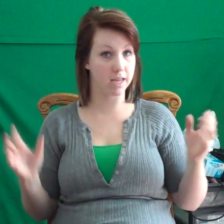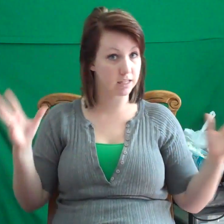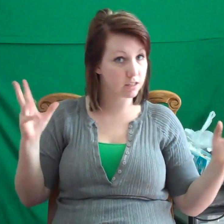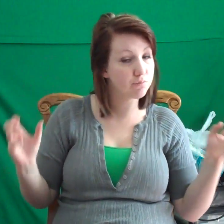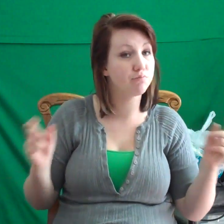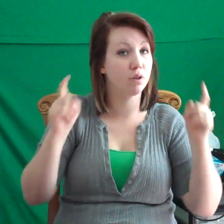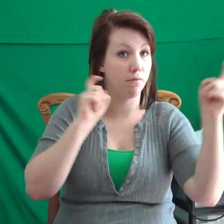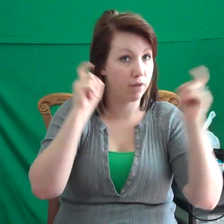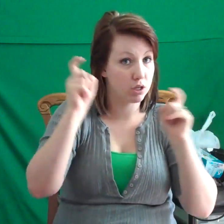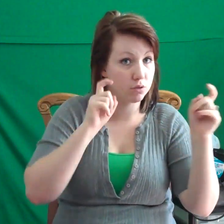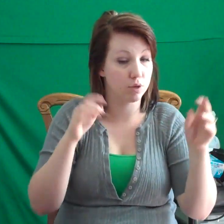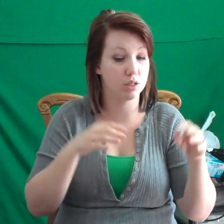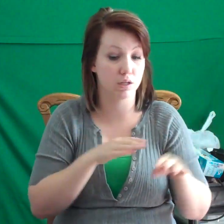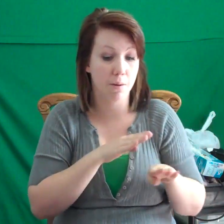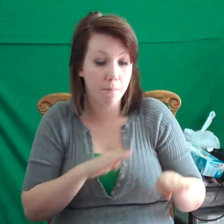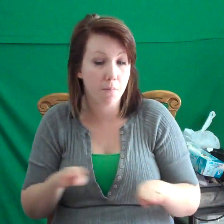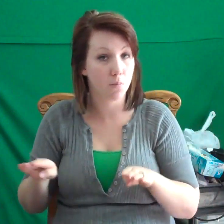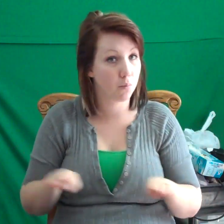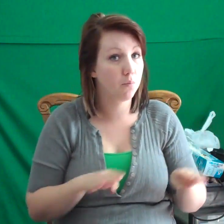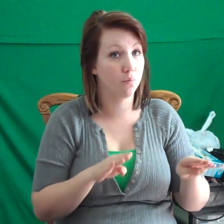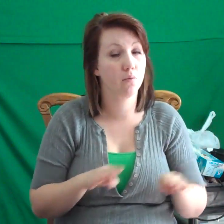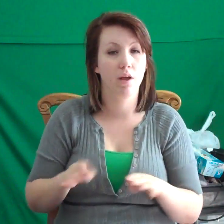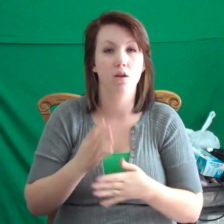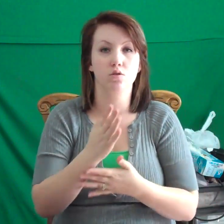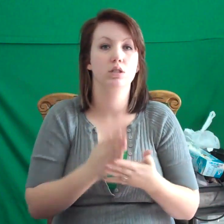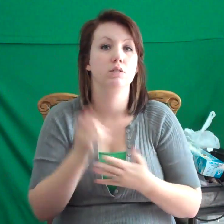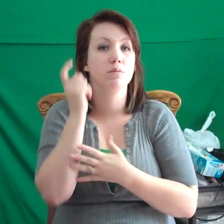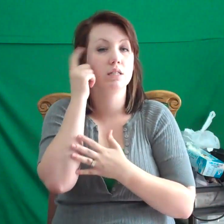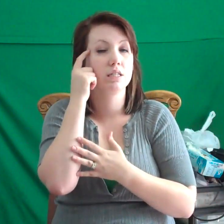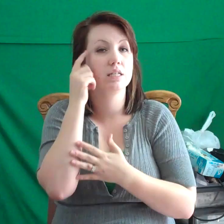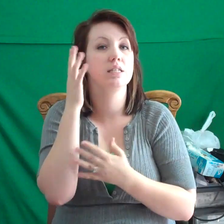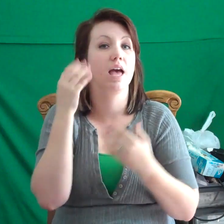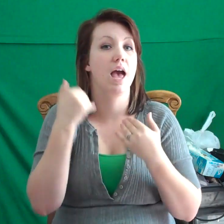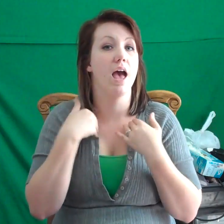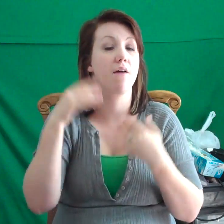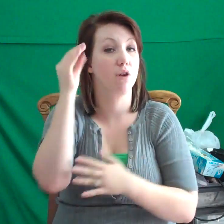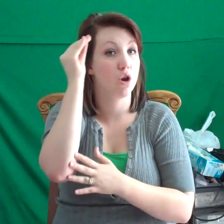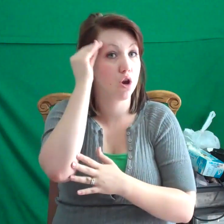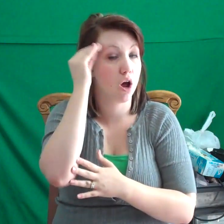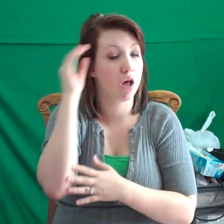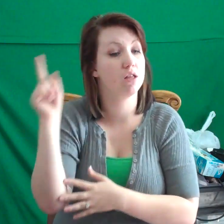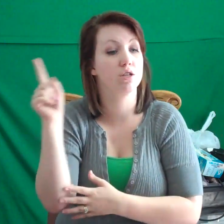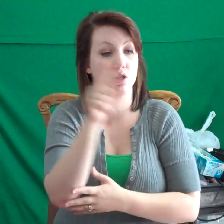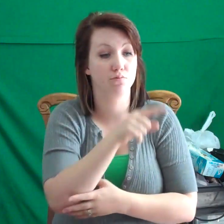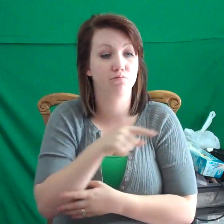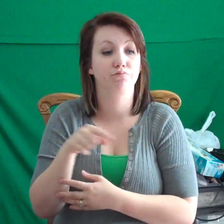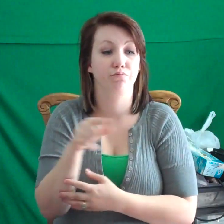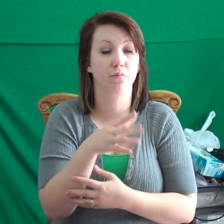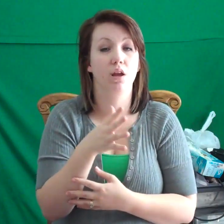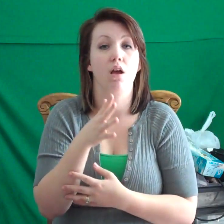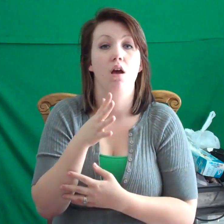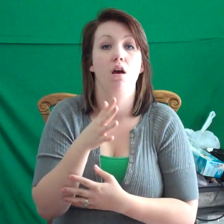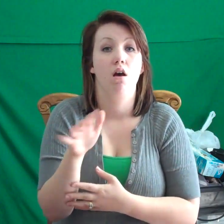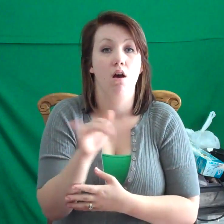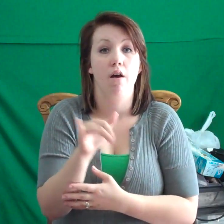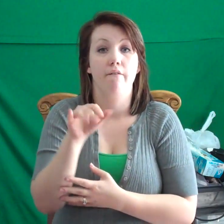movement. So some of the things you need to have knowledge of are phonemic structure,